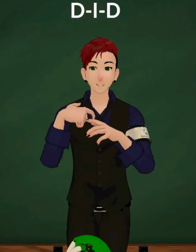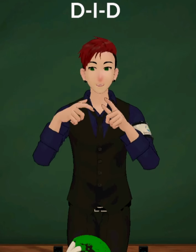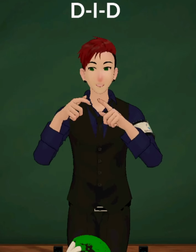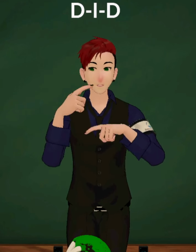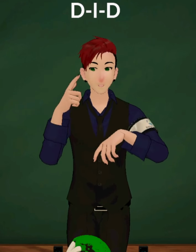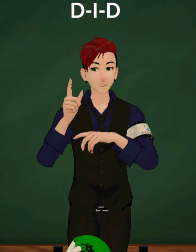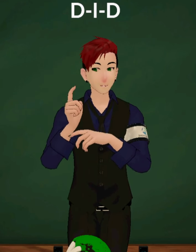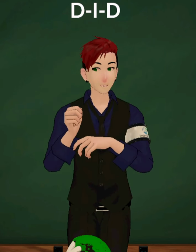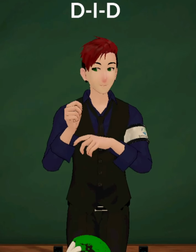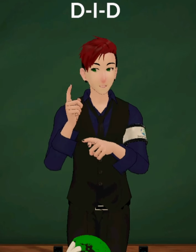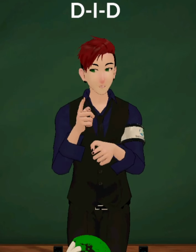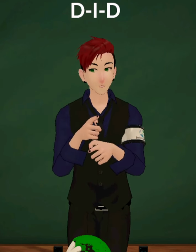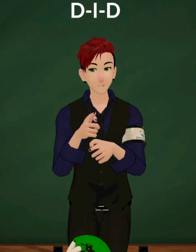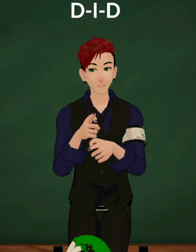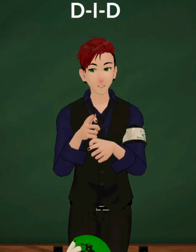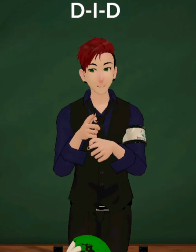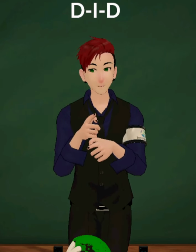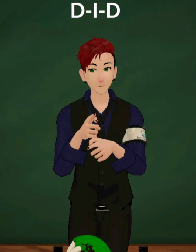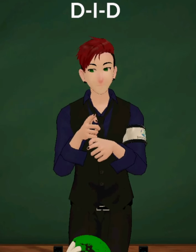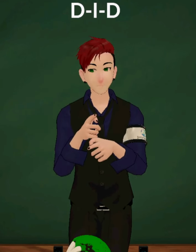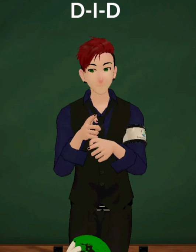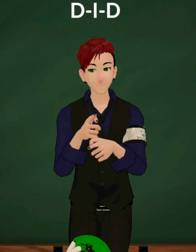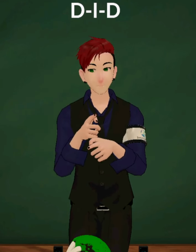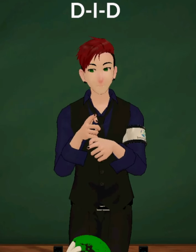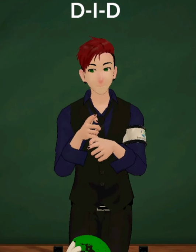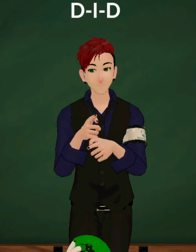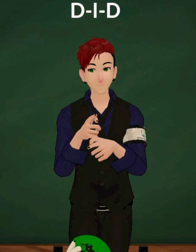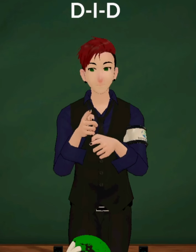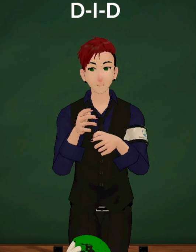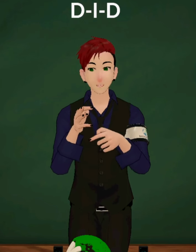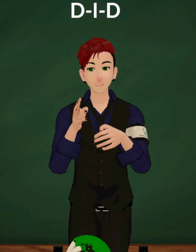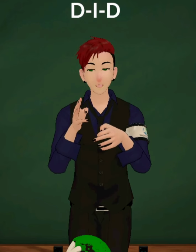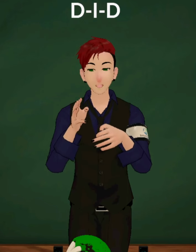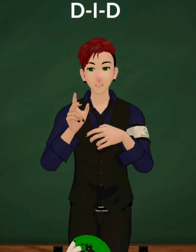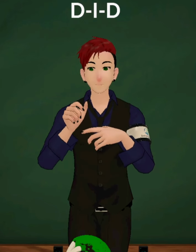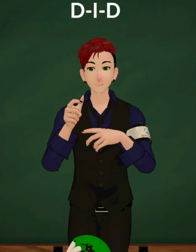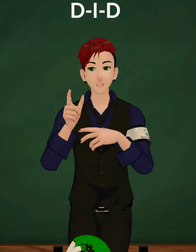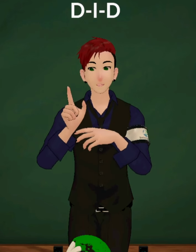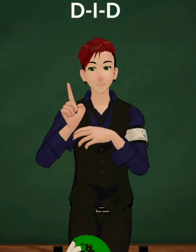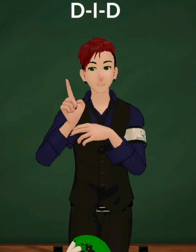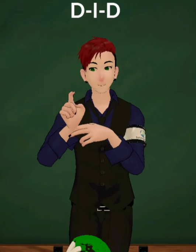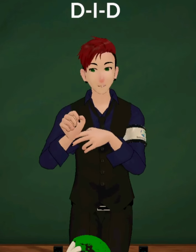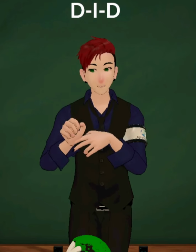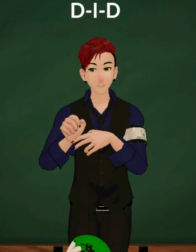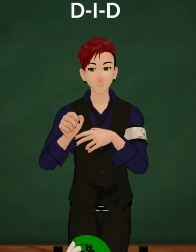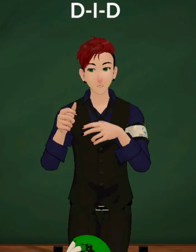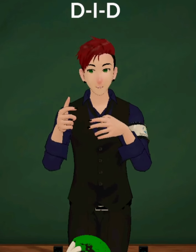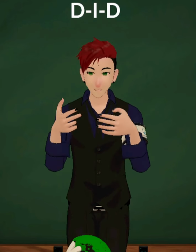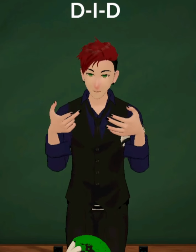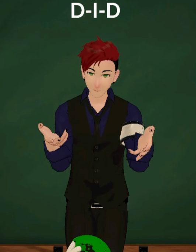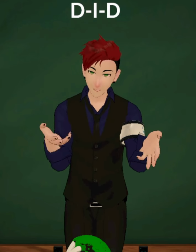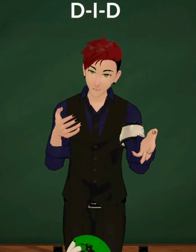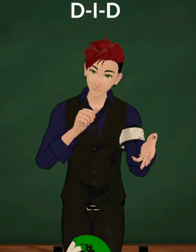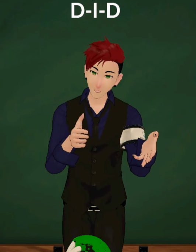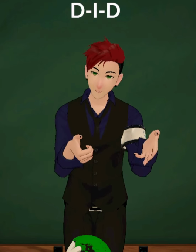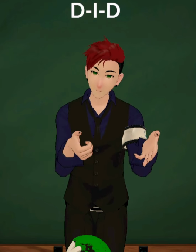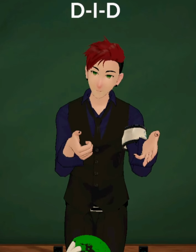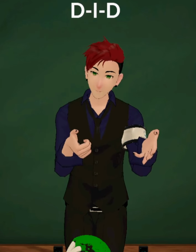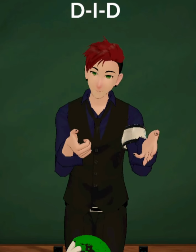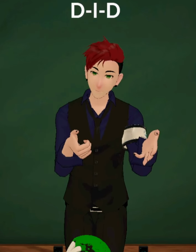doesn't have a word for do, right? They have they don't have a sign for do. I thought they don't.